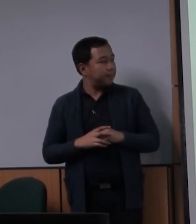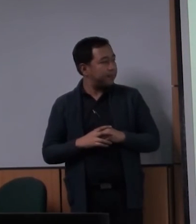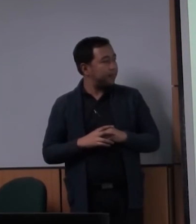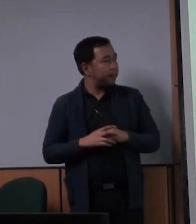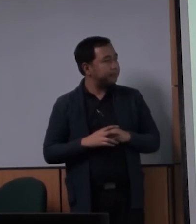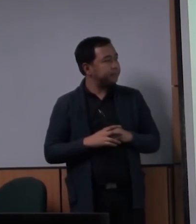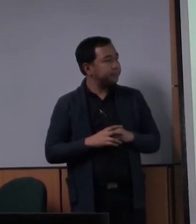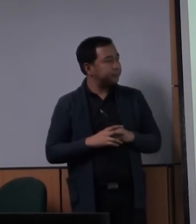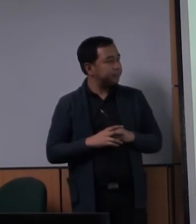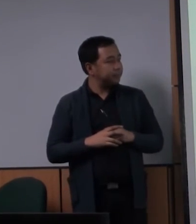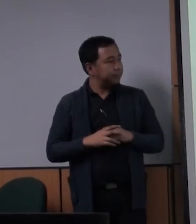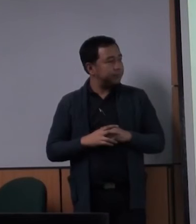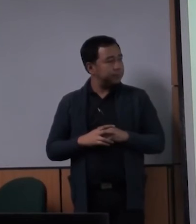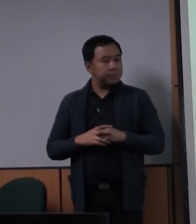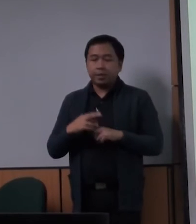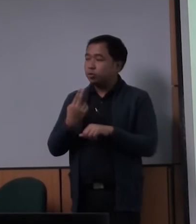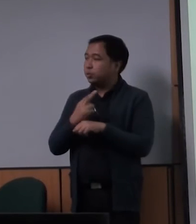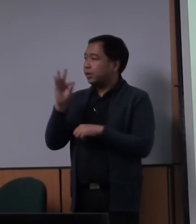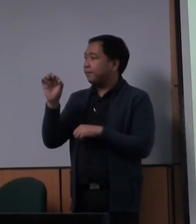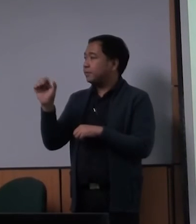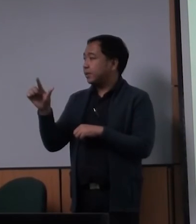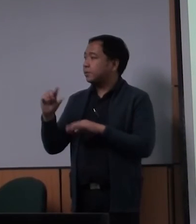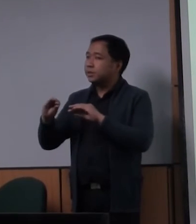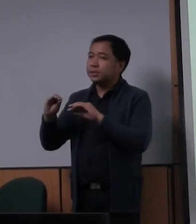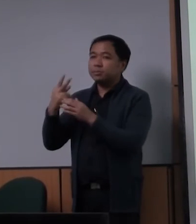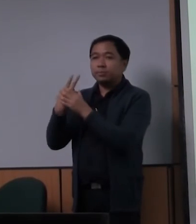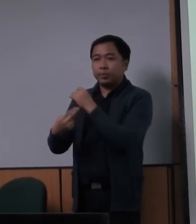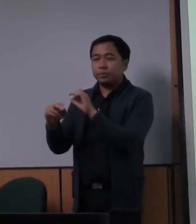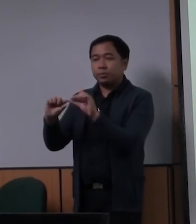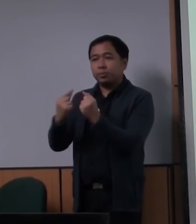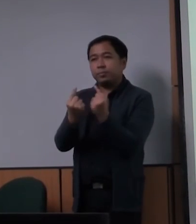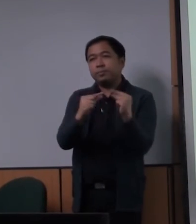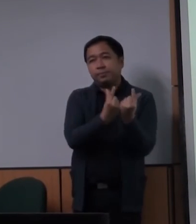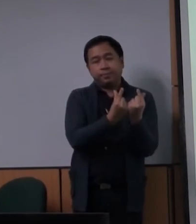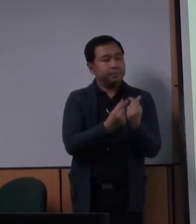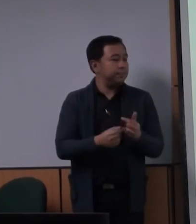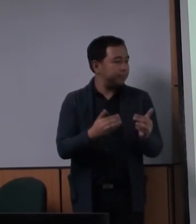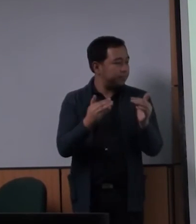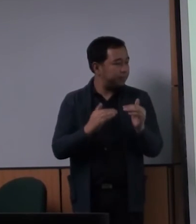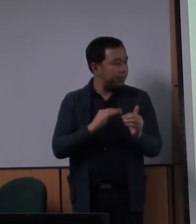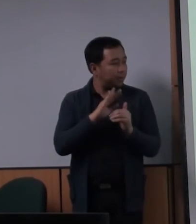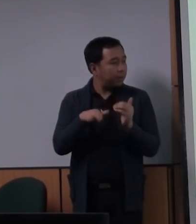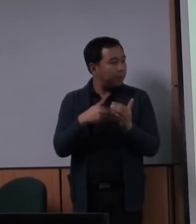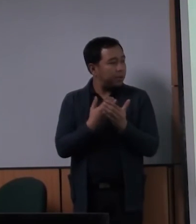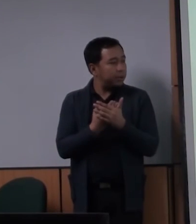Then, yan, use Filipino Sign Language in teaching both groups. And then all